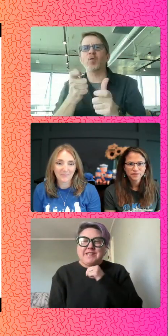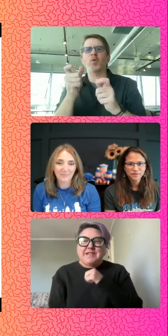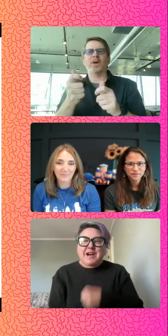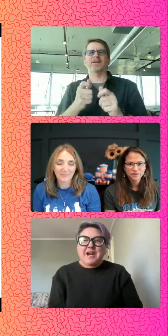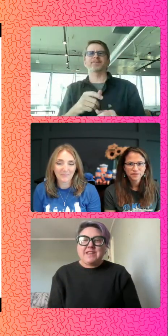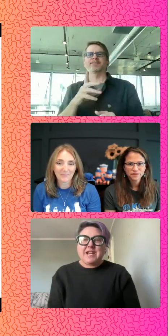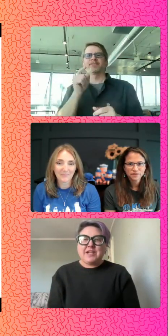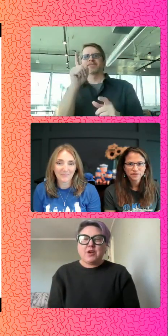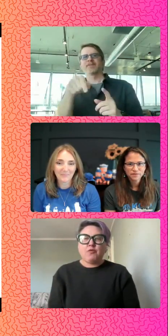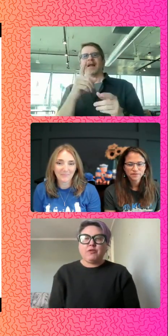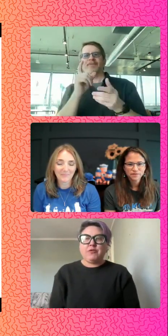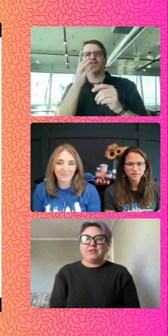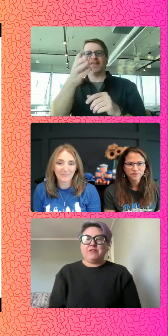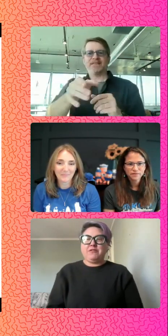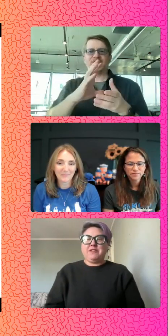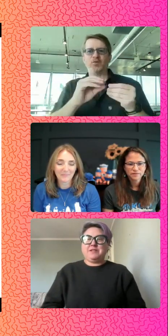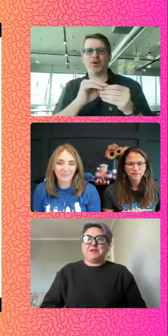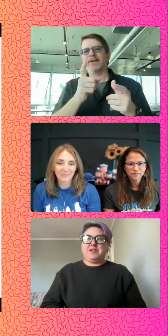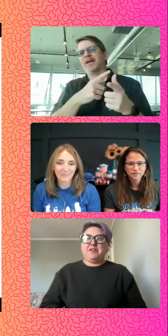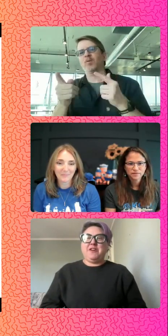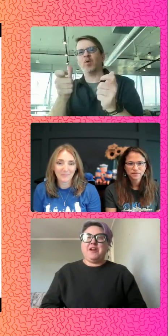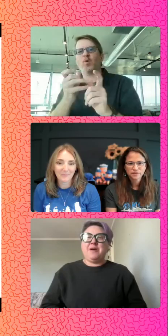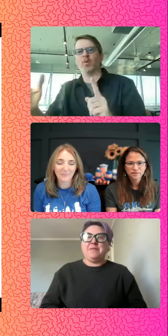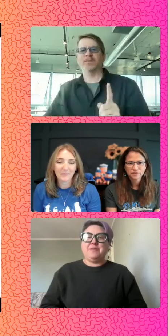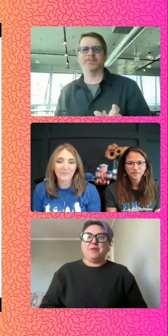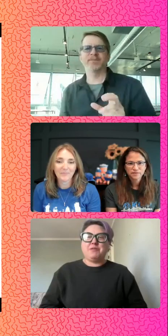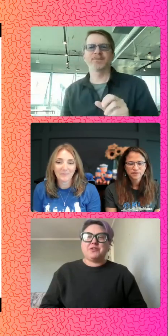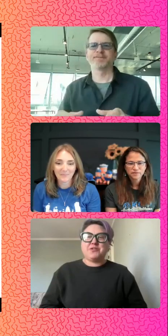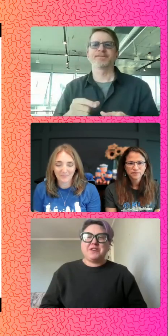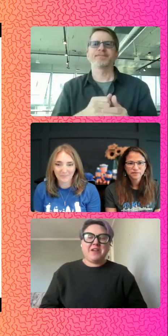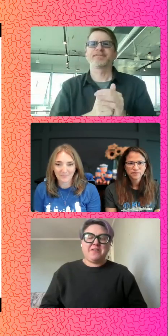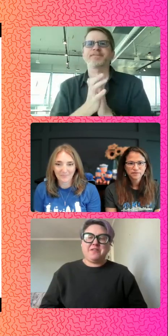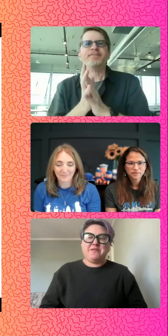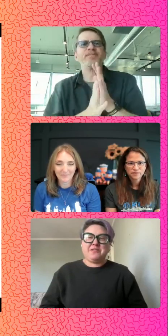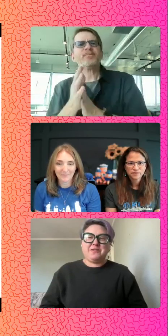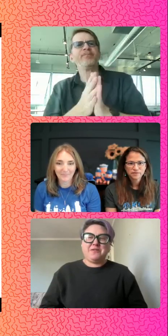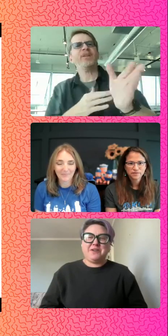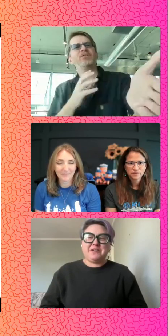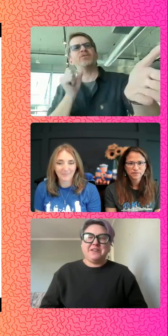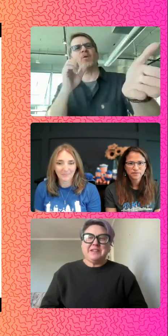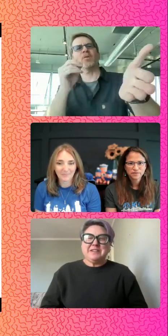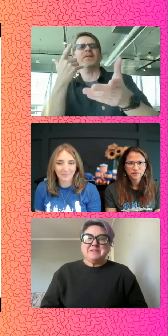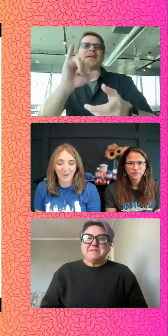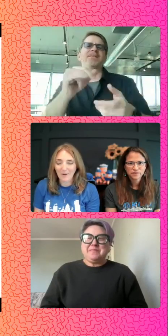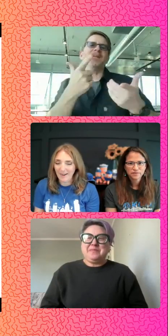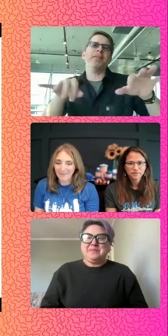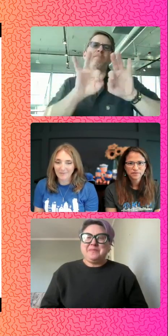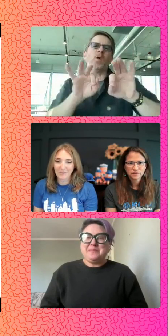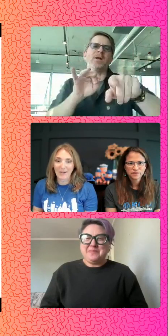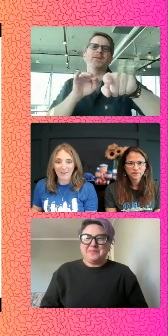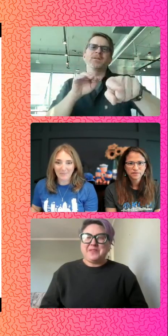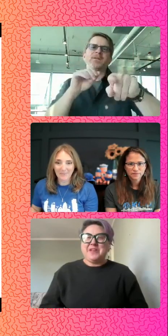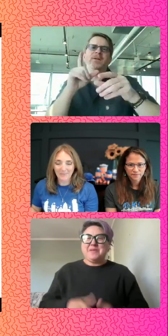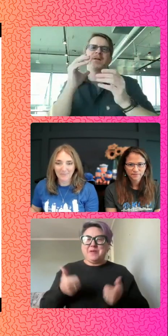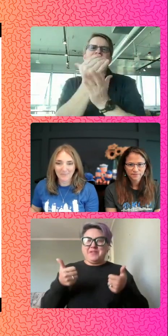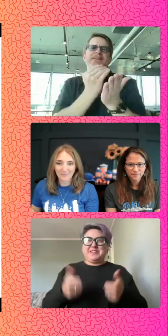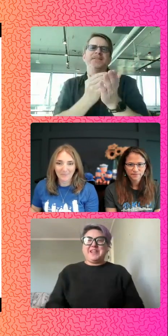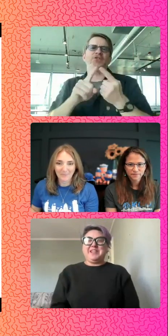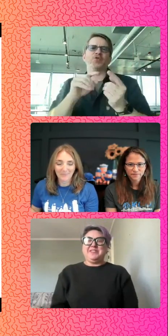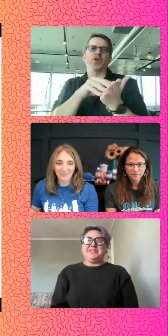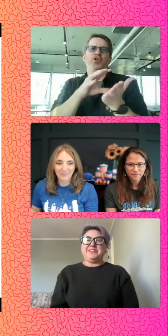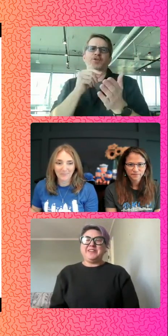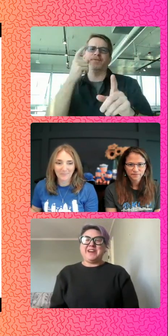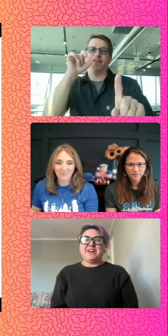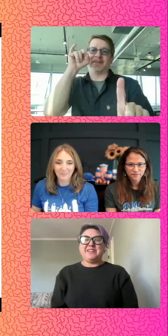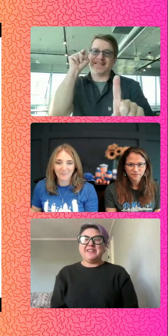Let's see. I think I could go real quickly through the last bit of here. One more story, and then the rest will go quick. Okay, great. Perfect.